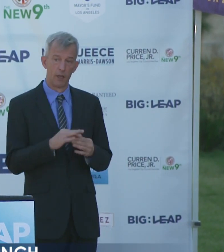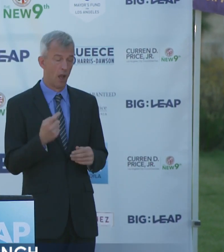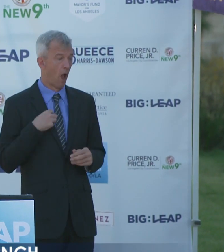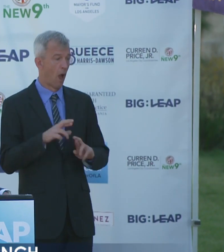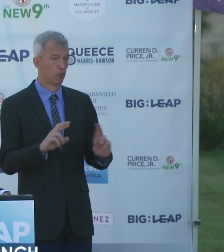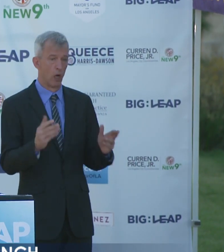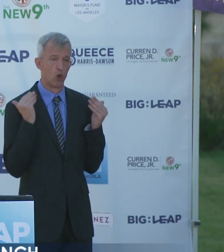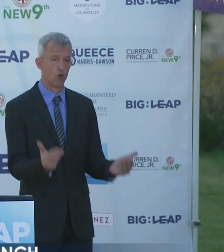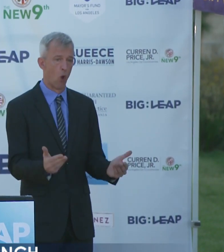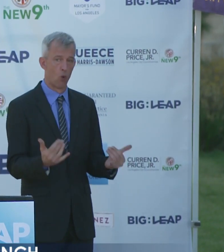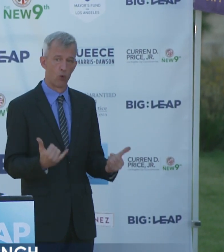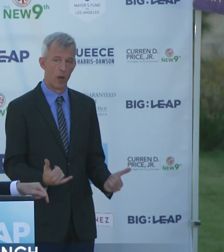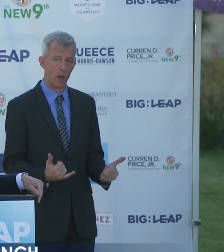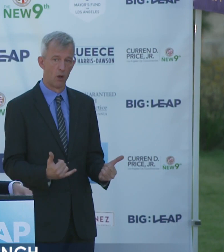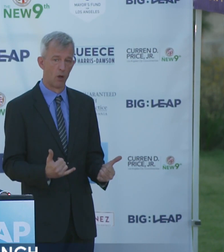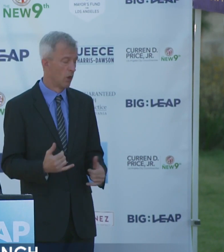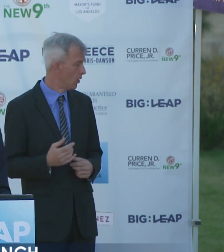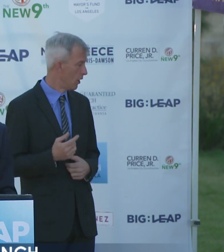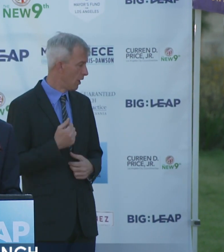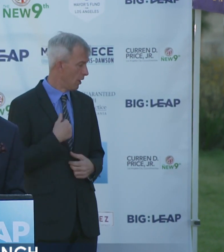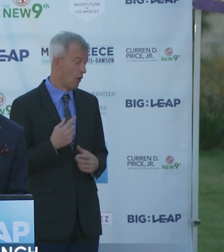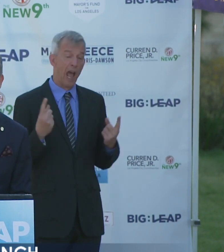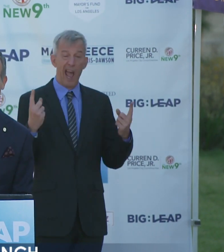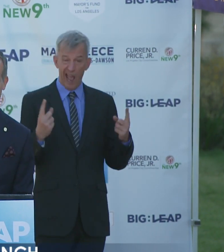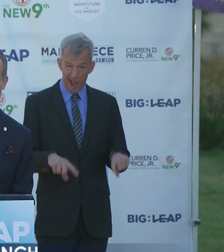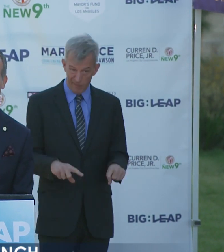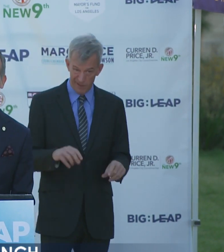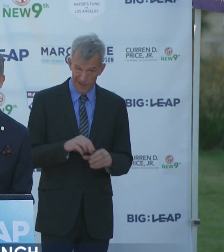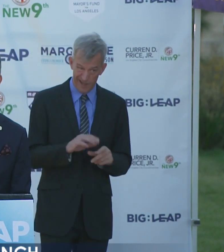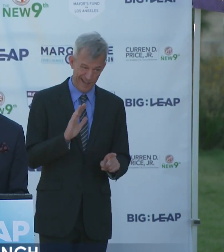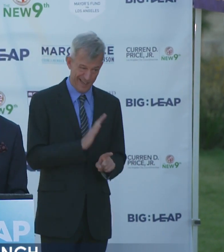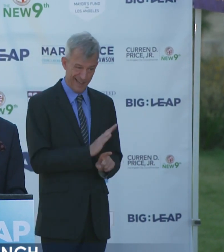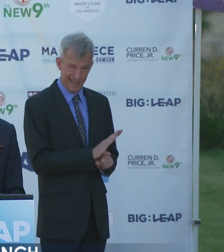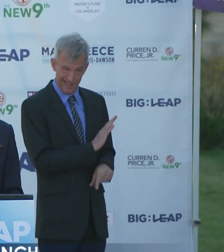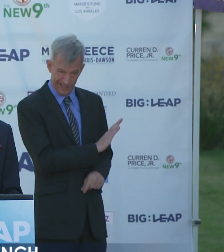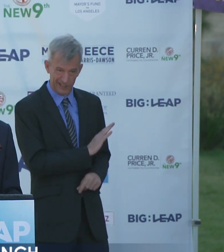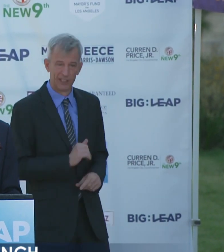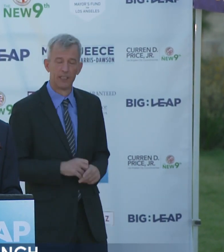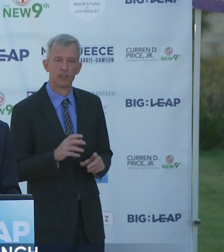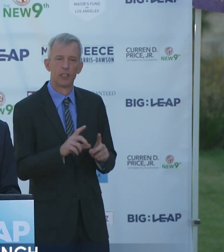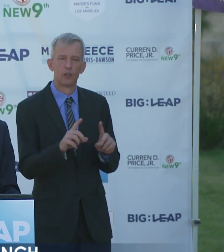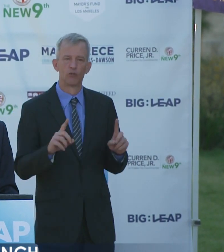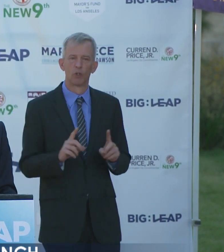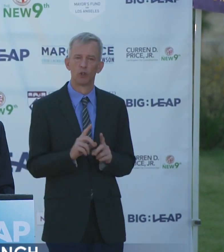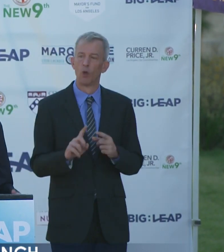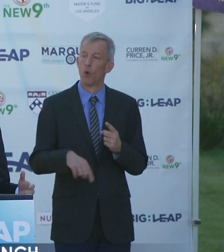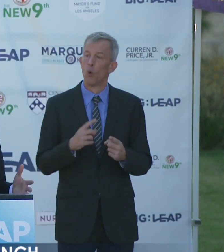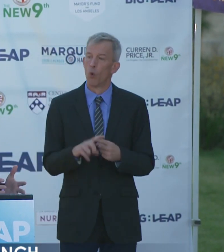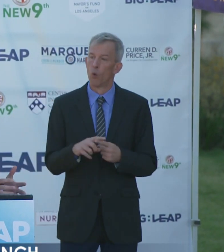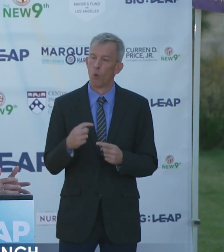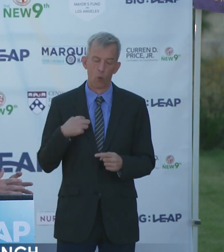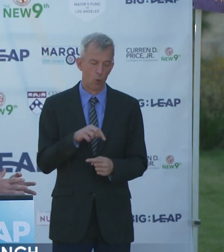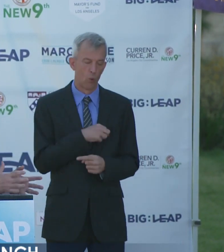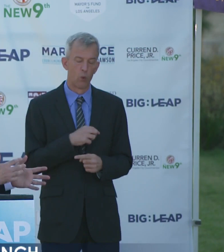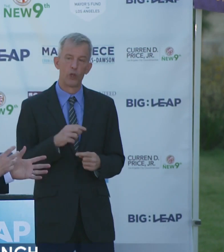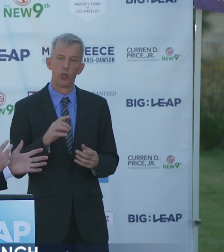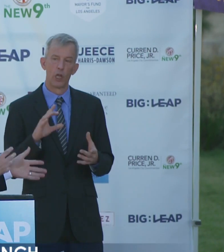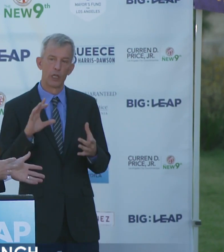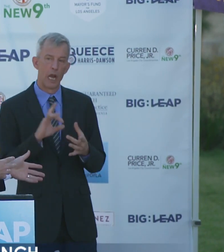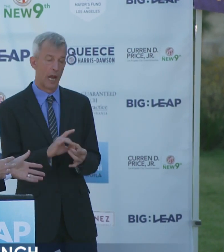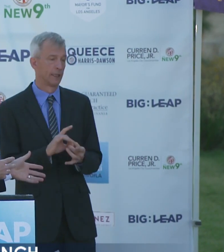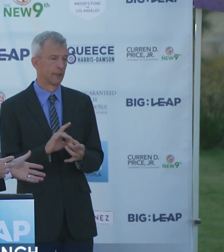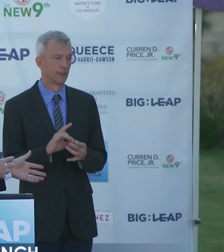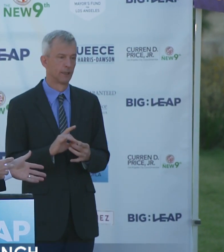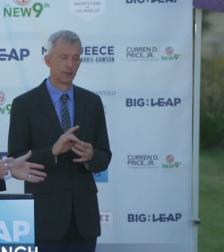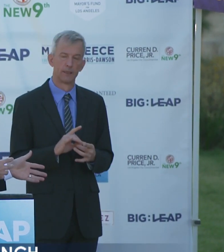to go now. We happen to be in his district. And when we connected the streams, I think we